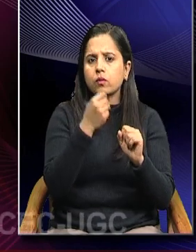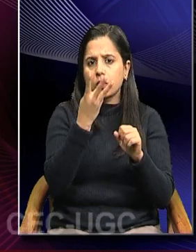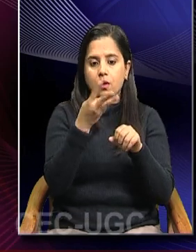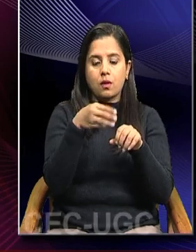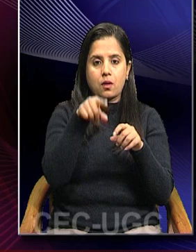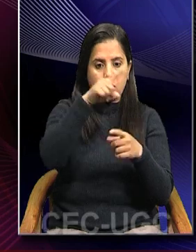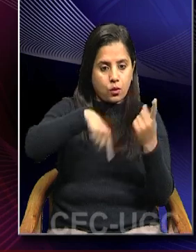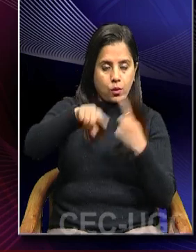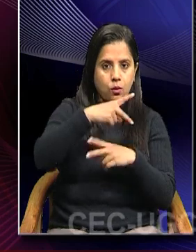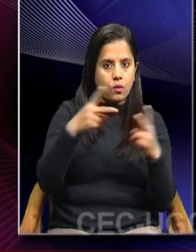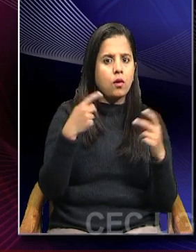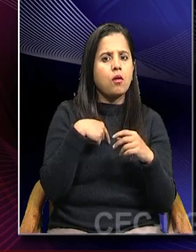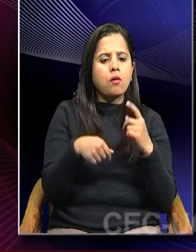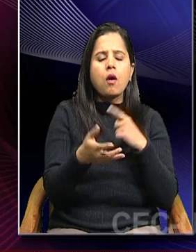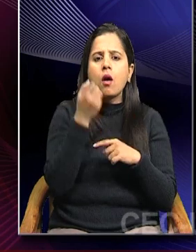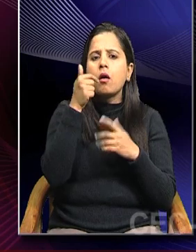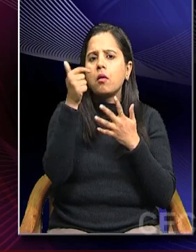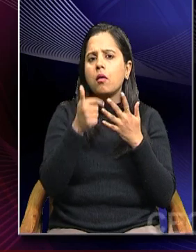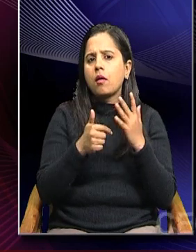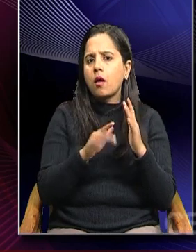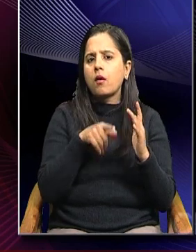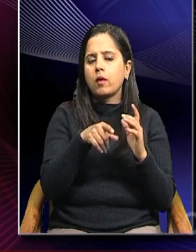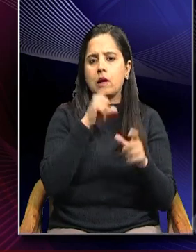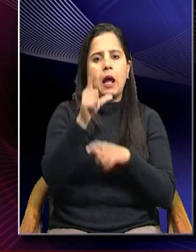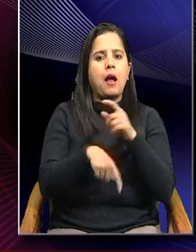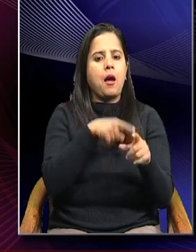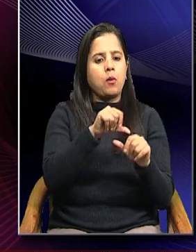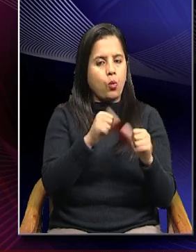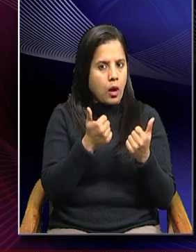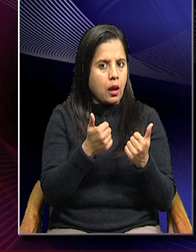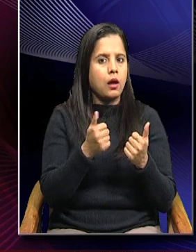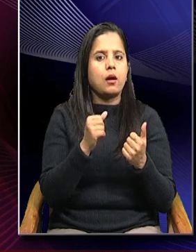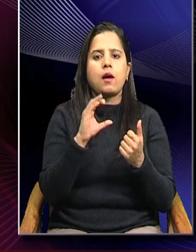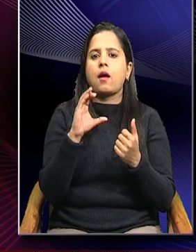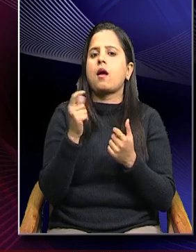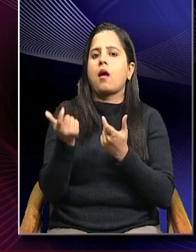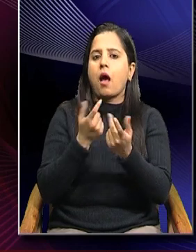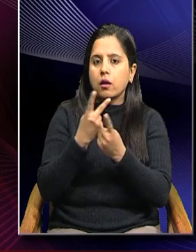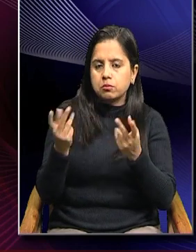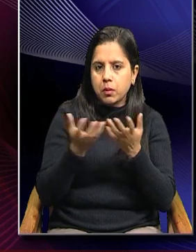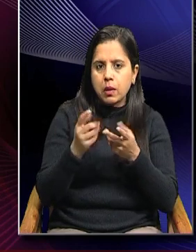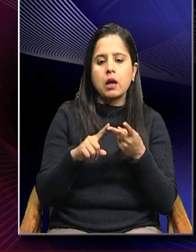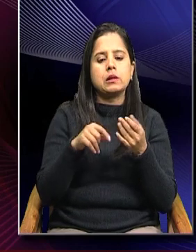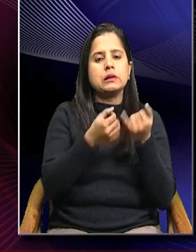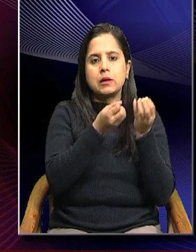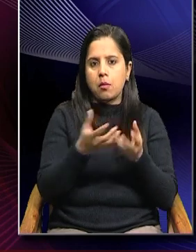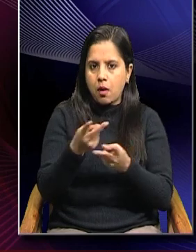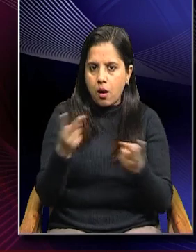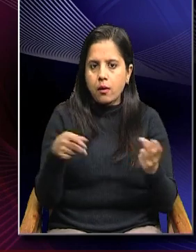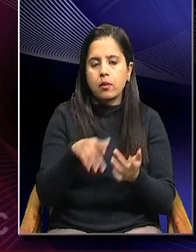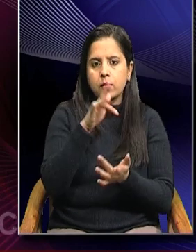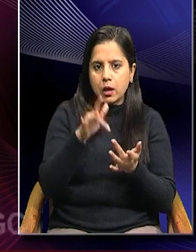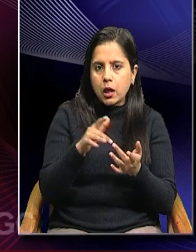circle, then we find these factors which affect company's ability to serve customers, that is the suppliers, customers,